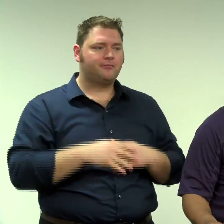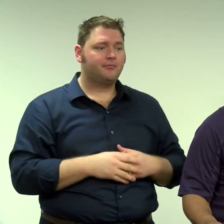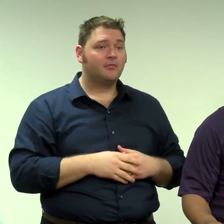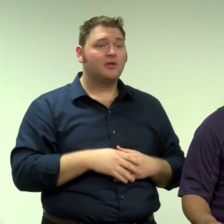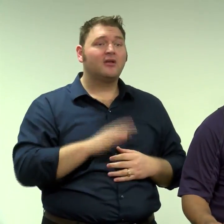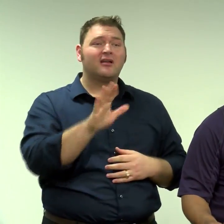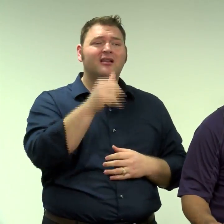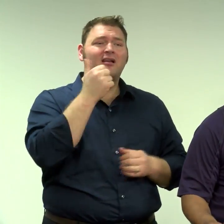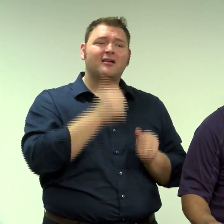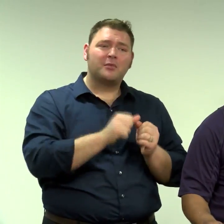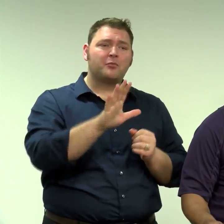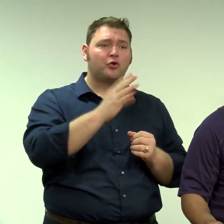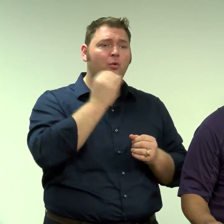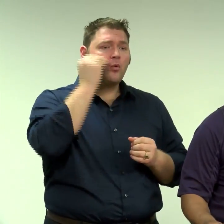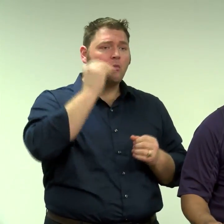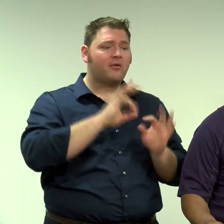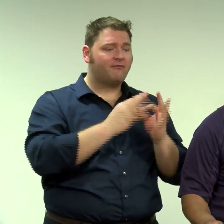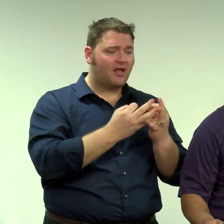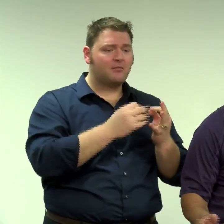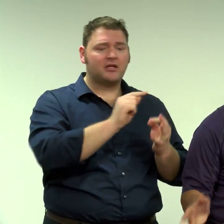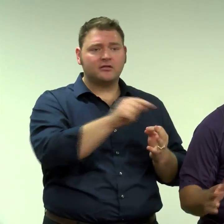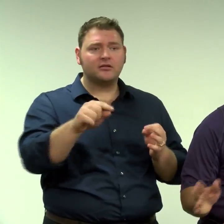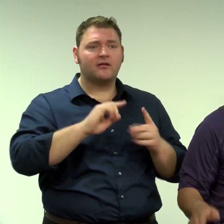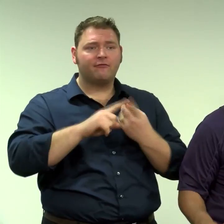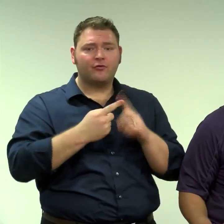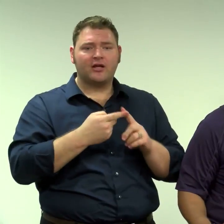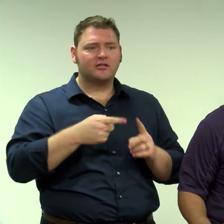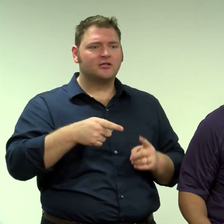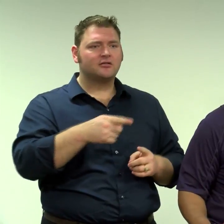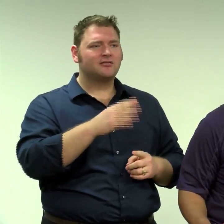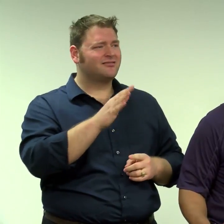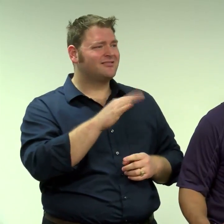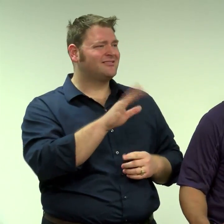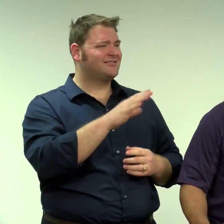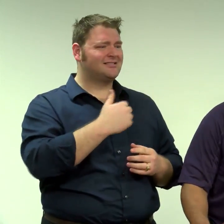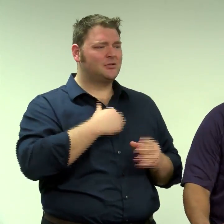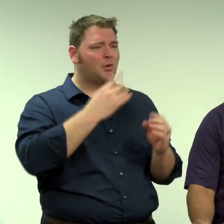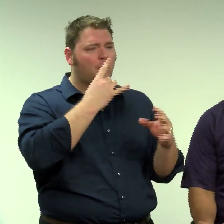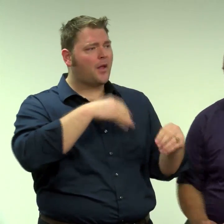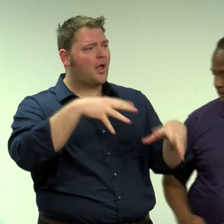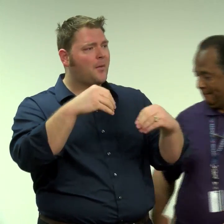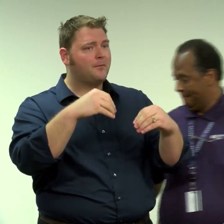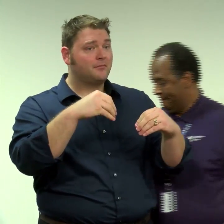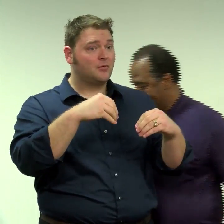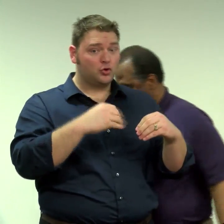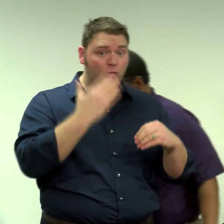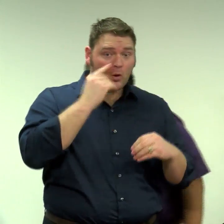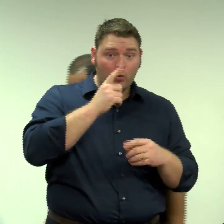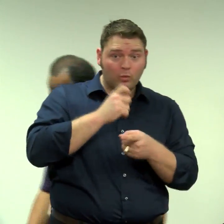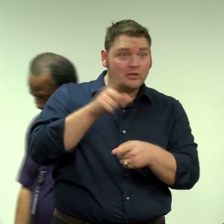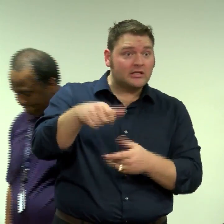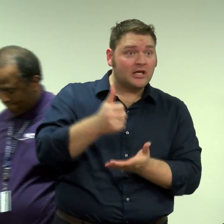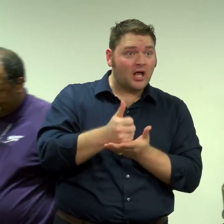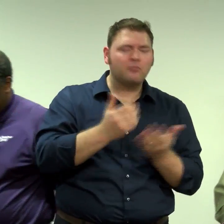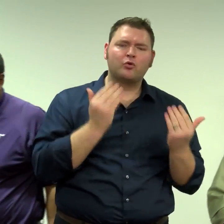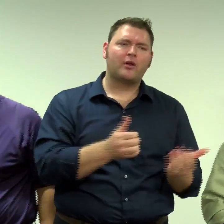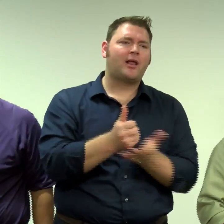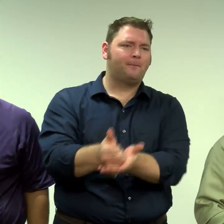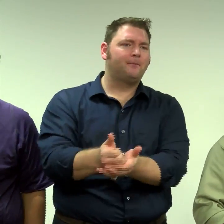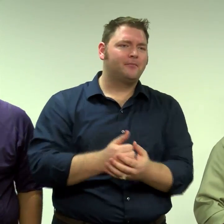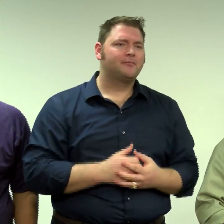people who have electric service and you need access to that, please help each other. Thank you. I want to